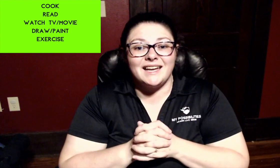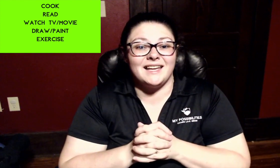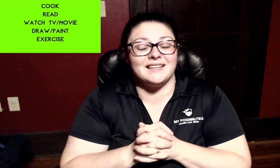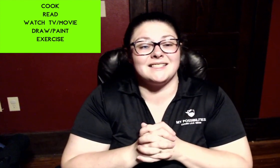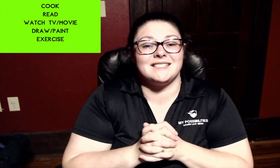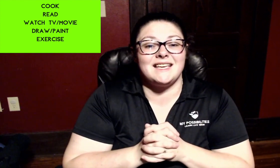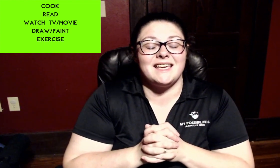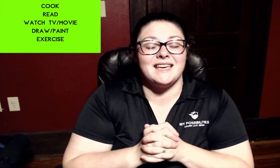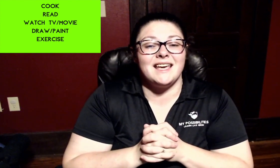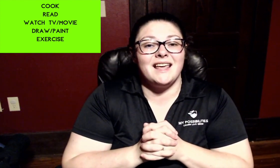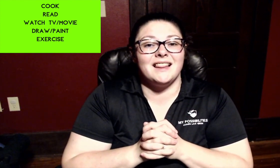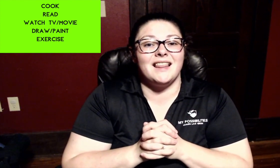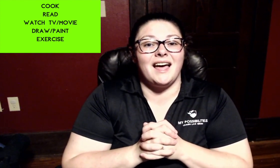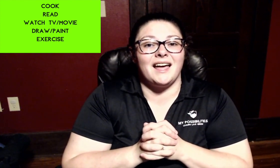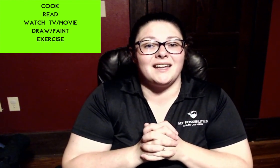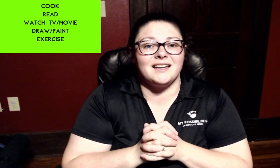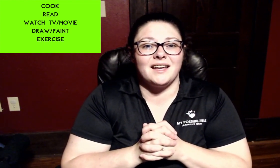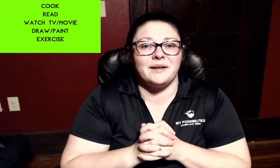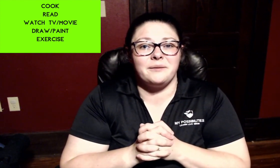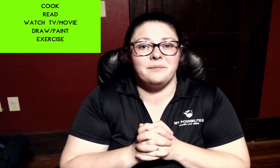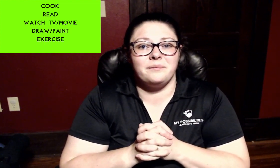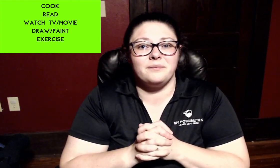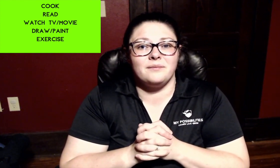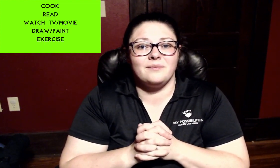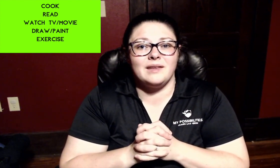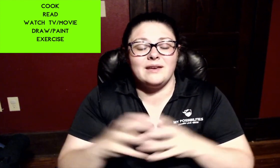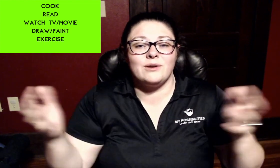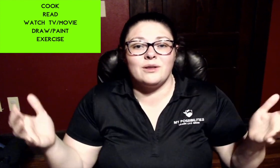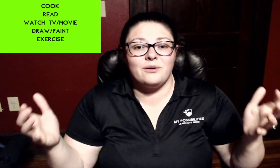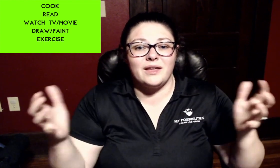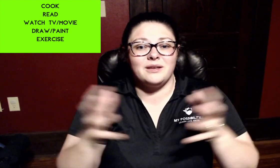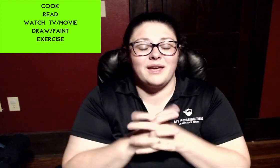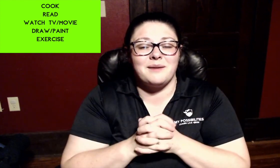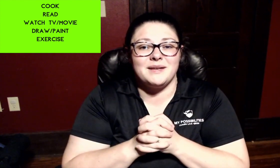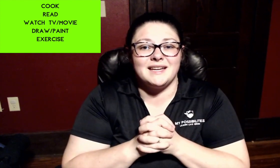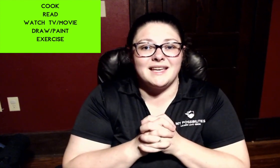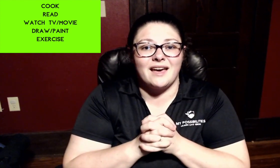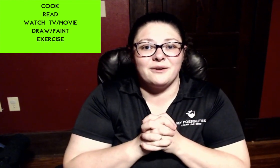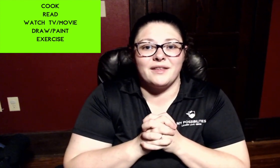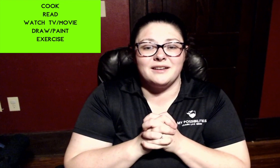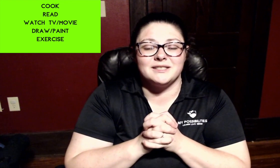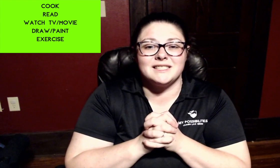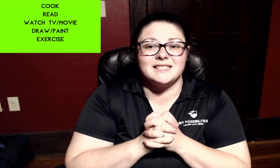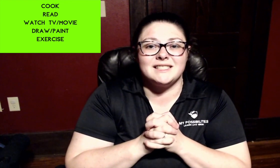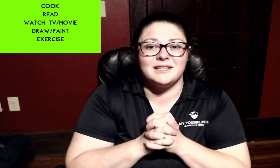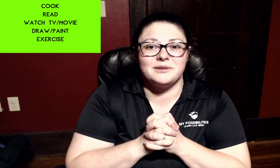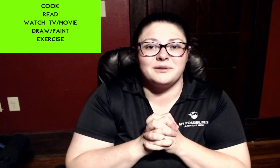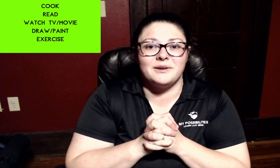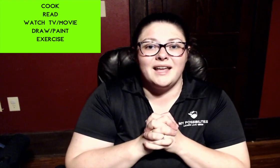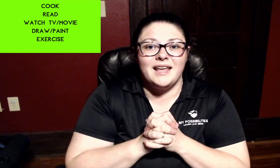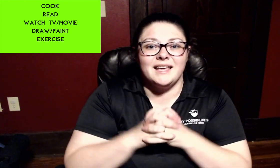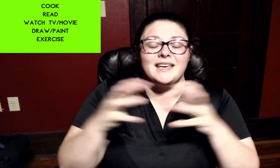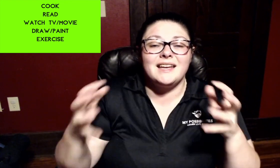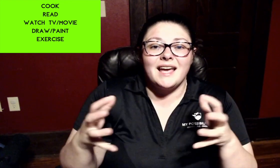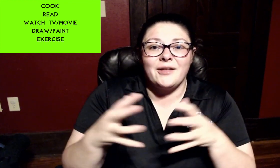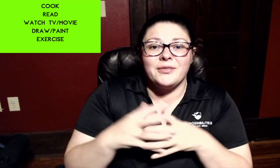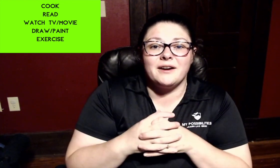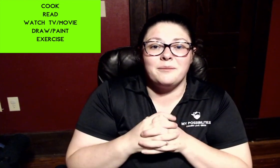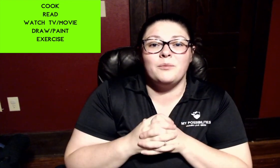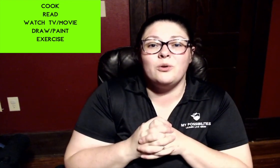to see that even though that you can't be together, that you're still getting out there and